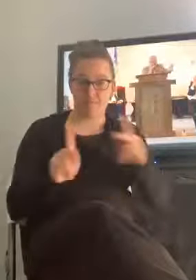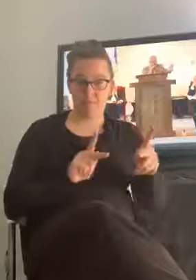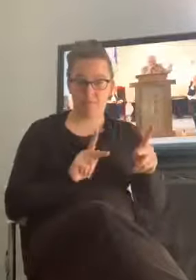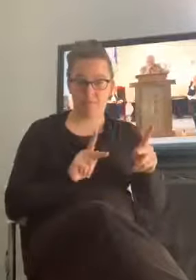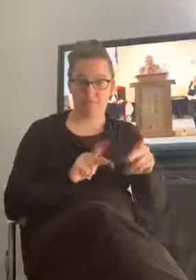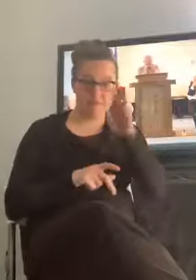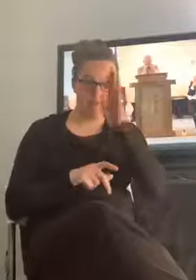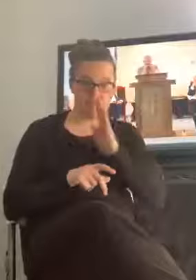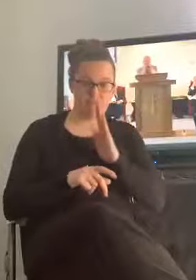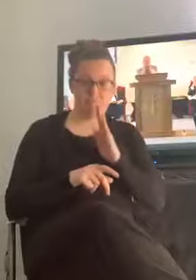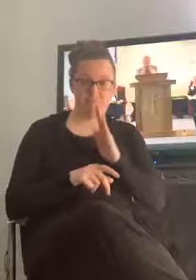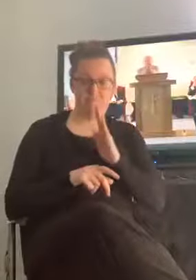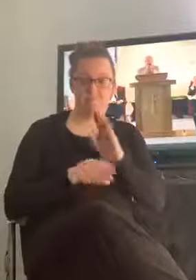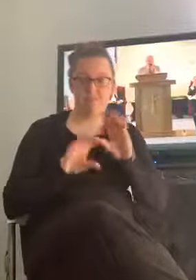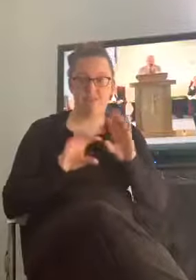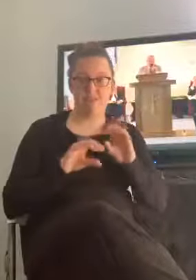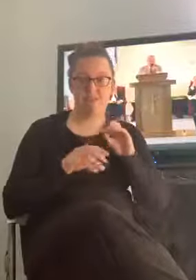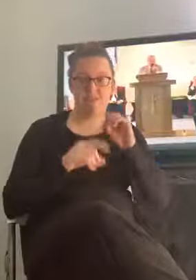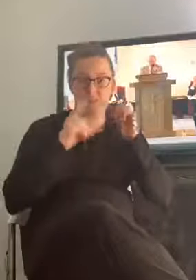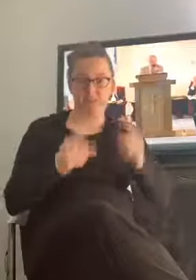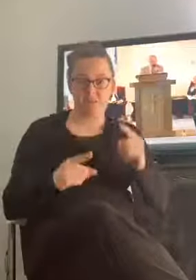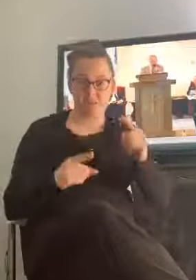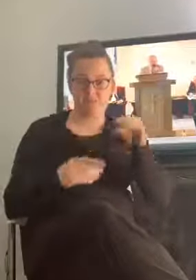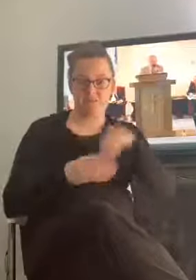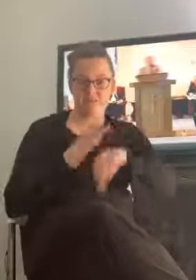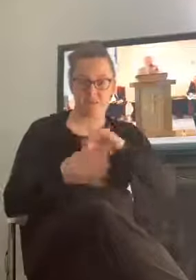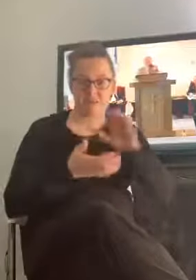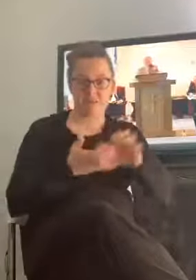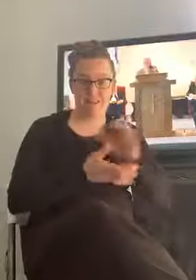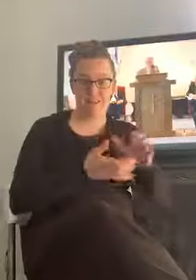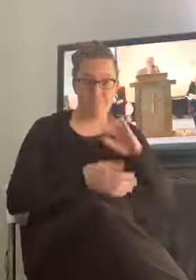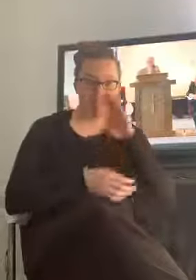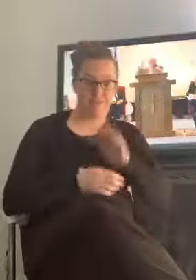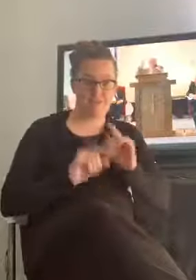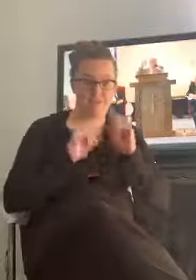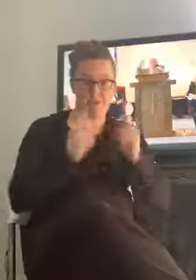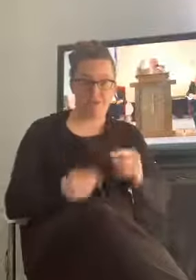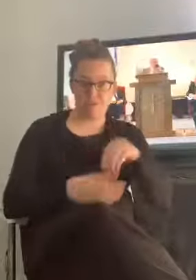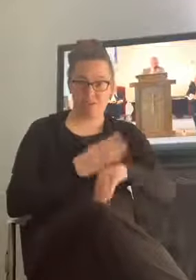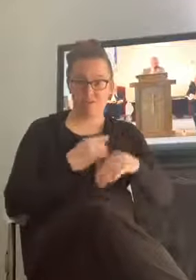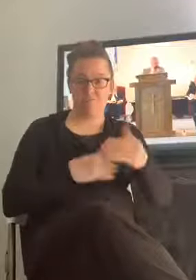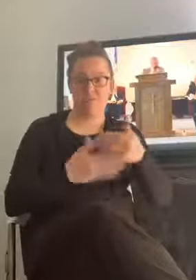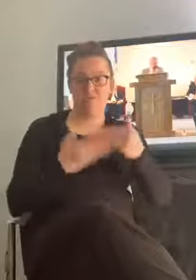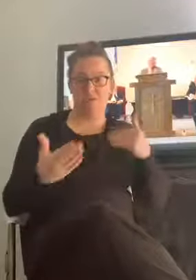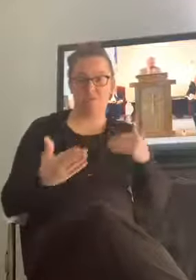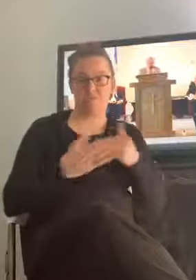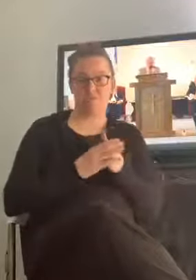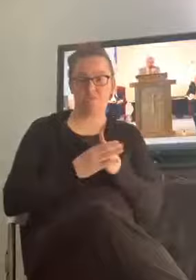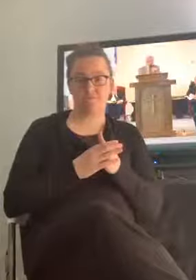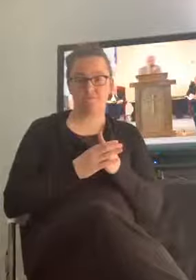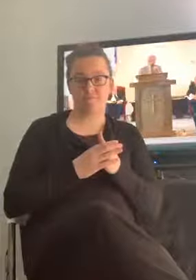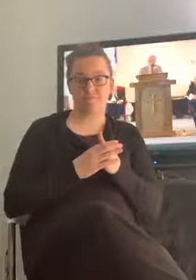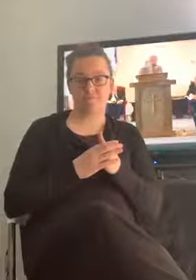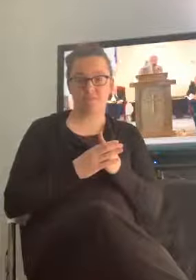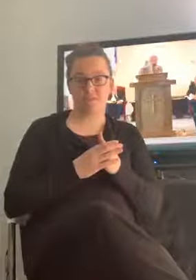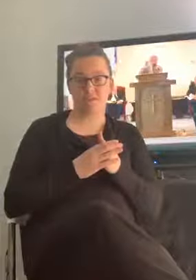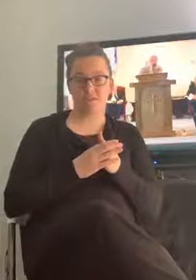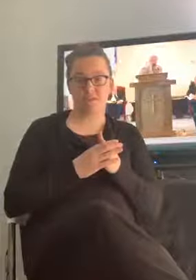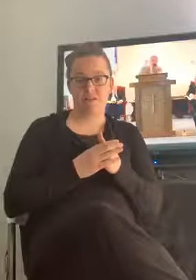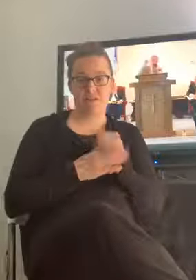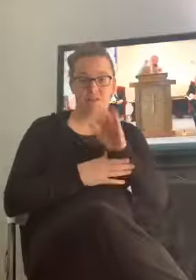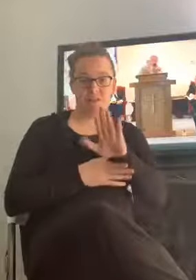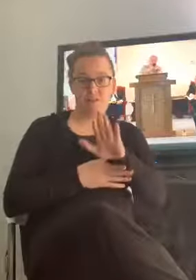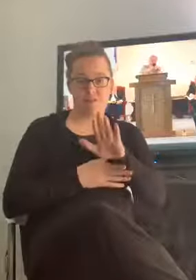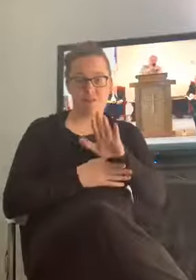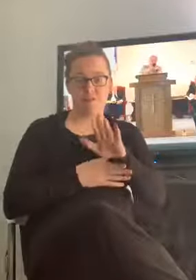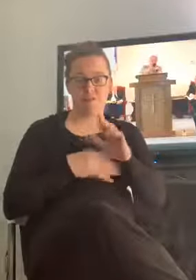ready to go into a land that they'd never been before, a leader that never has led the people before, then you're going to go